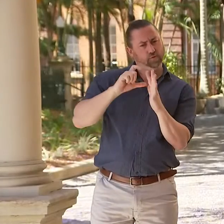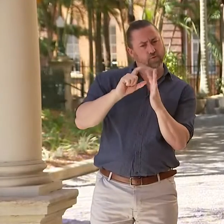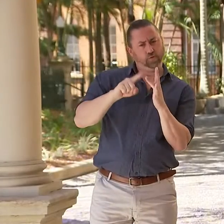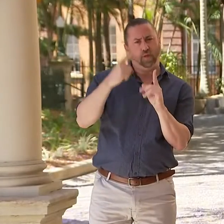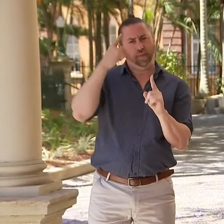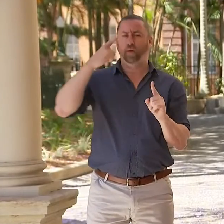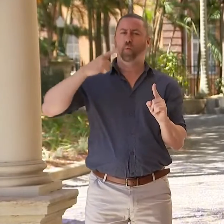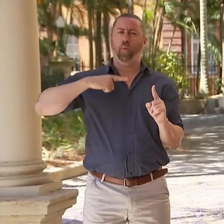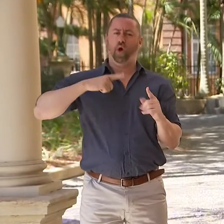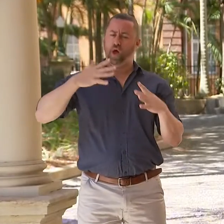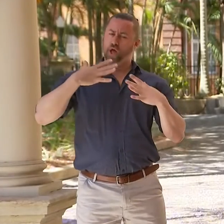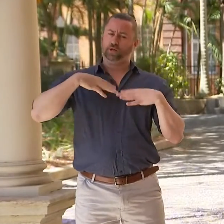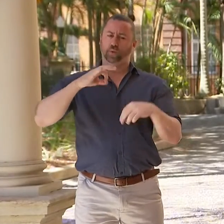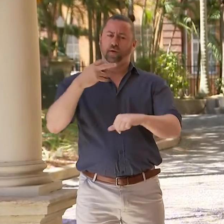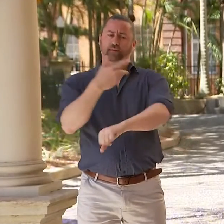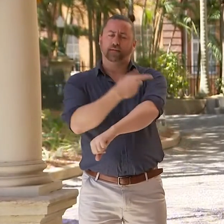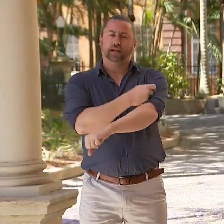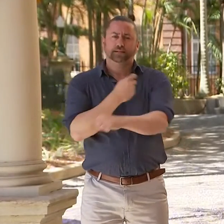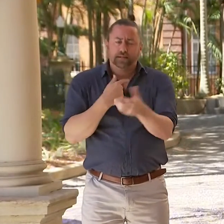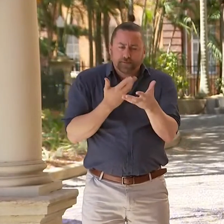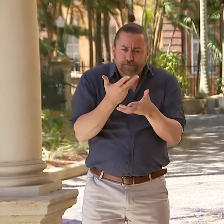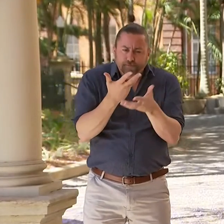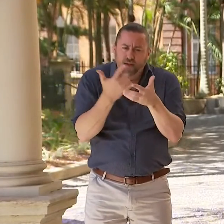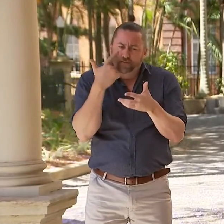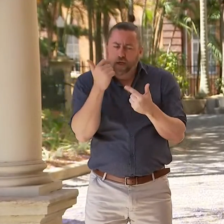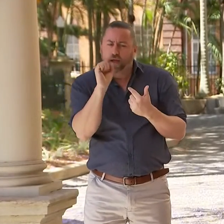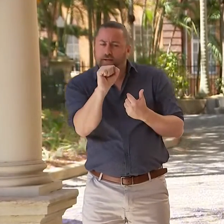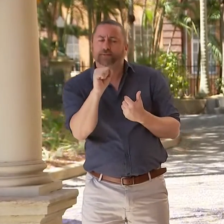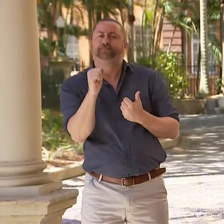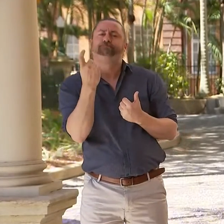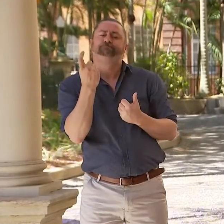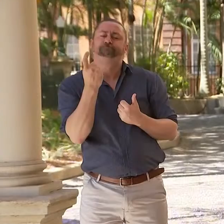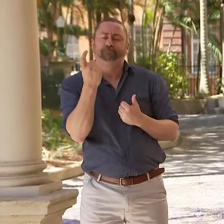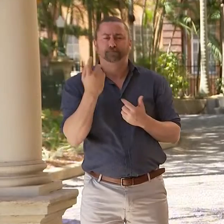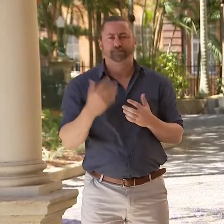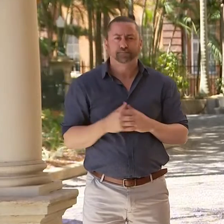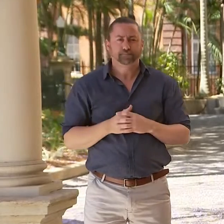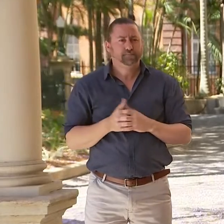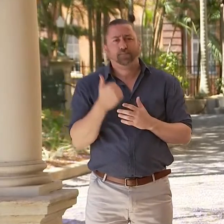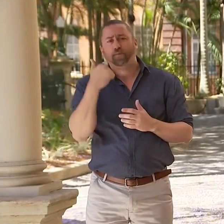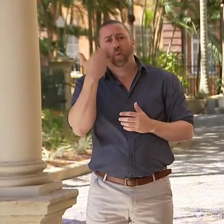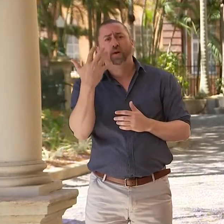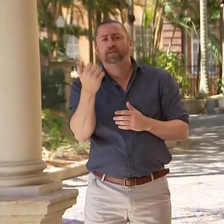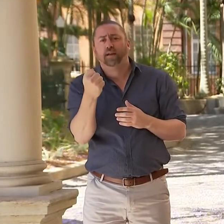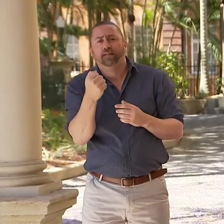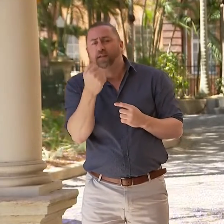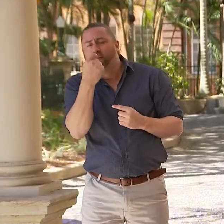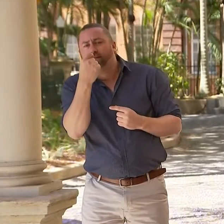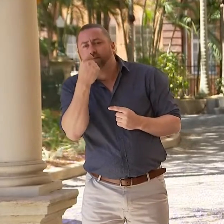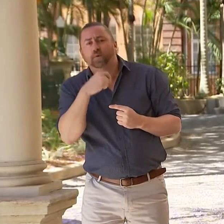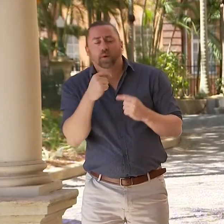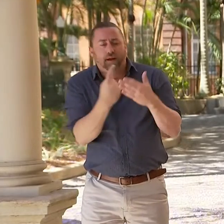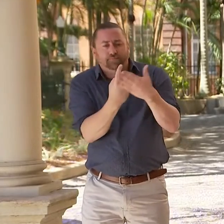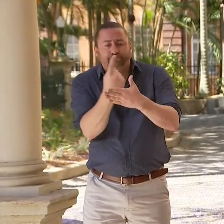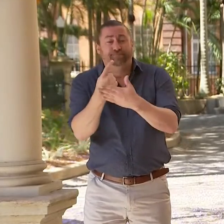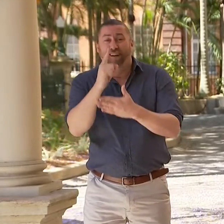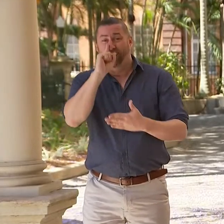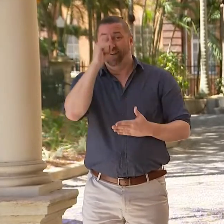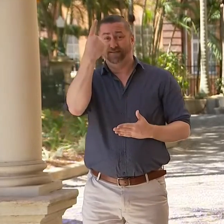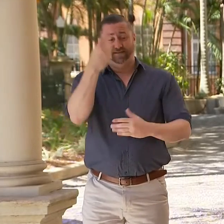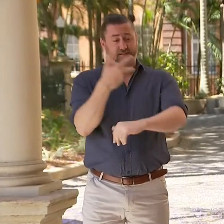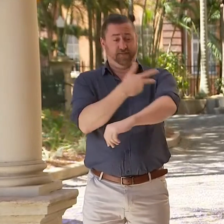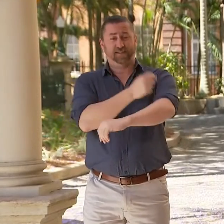their reason for not being vaccinated is. As we all know, there are a very small number of reasons that people can't